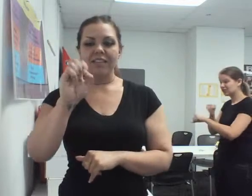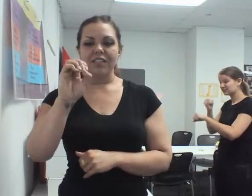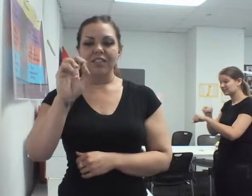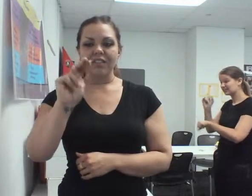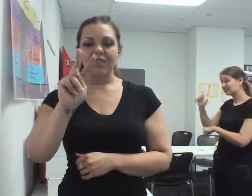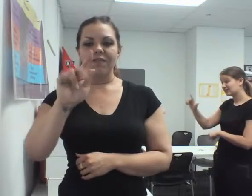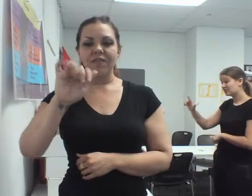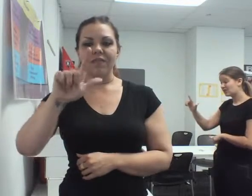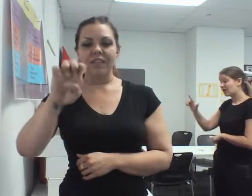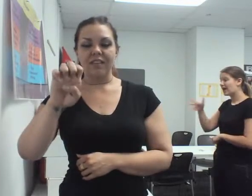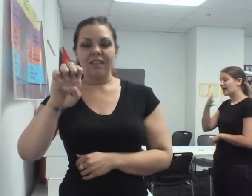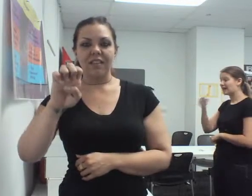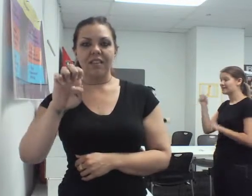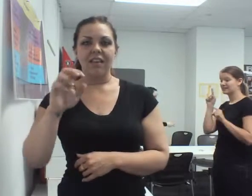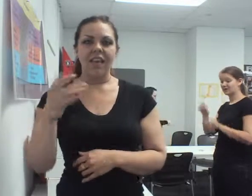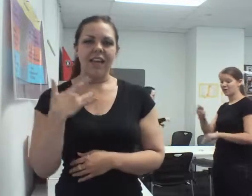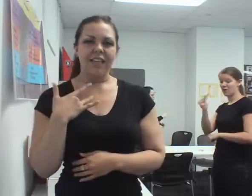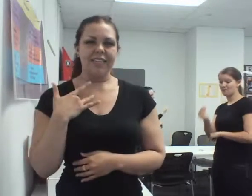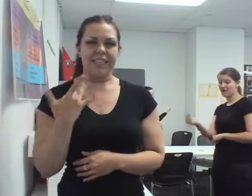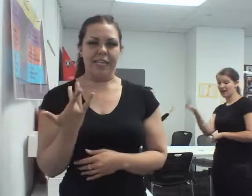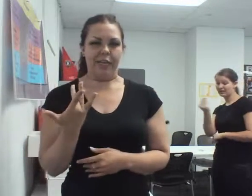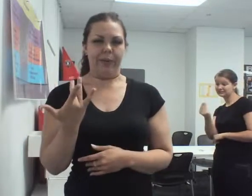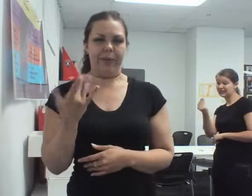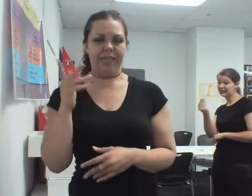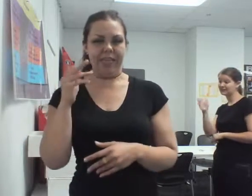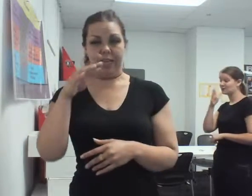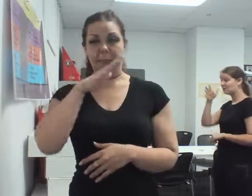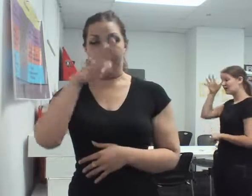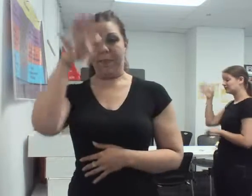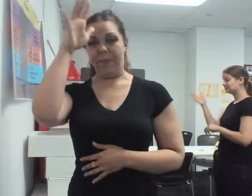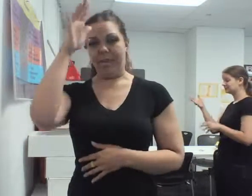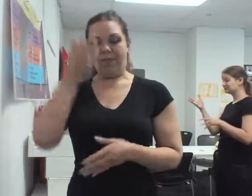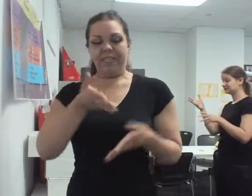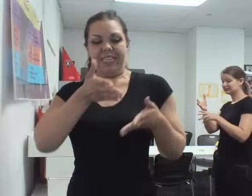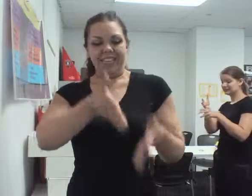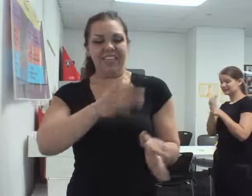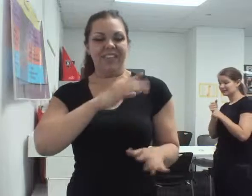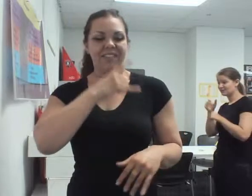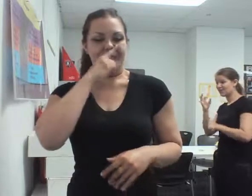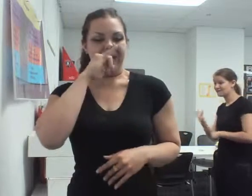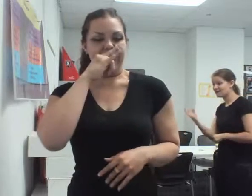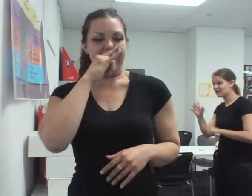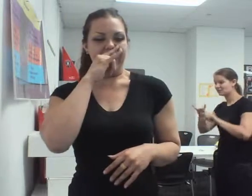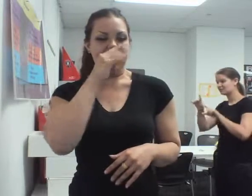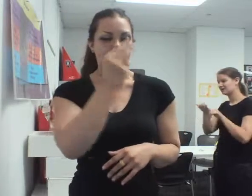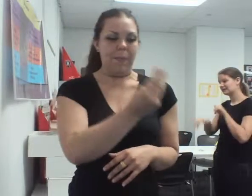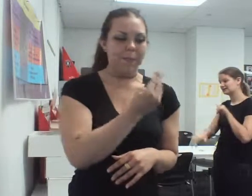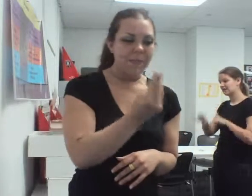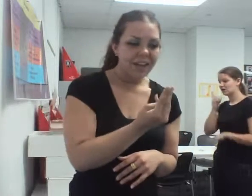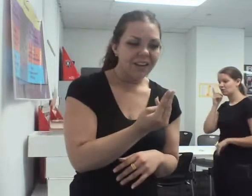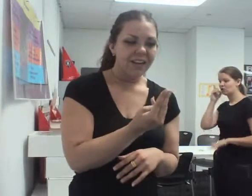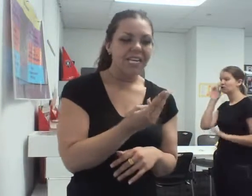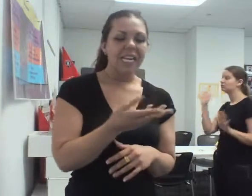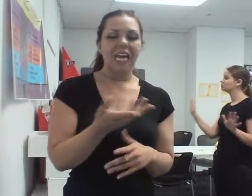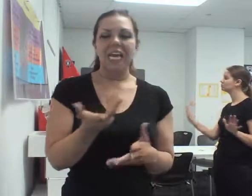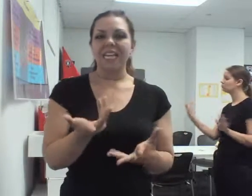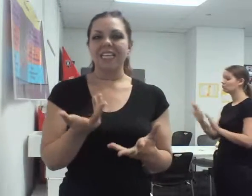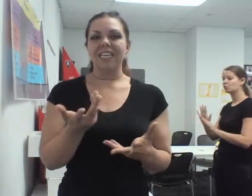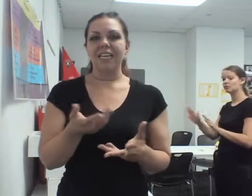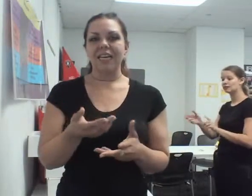and they get to pick them up on the weekends, and they come home for the weekend. But they stay there in dorms with a concept way too much cultural mediation,